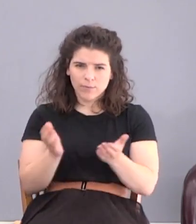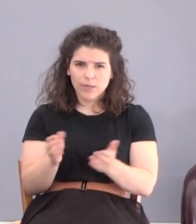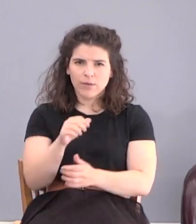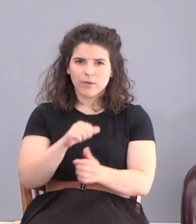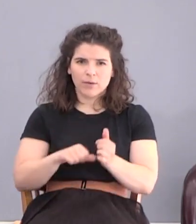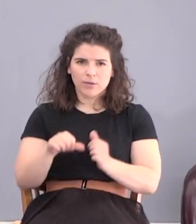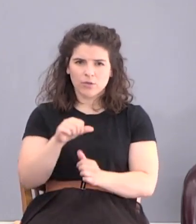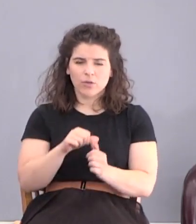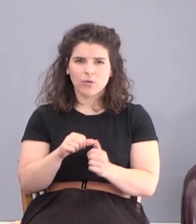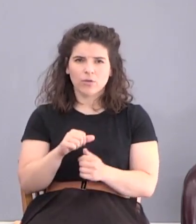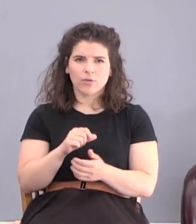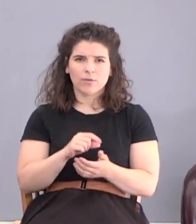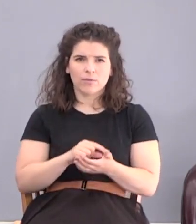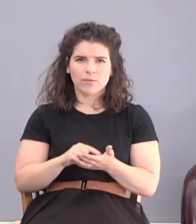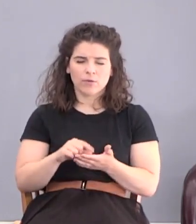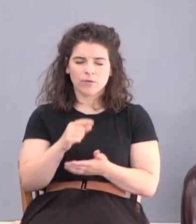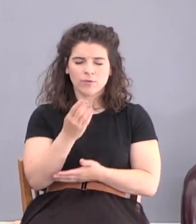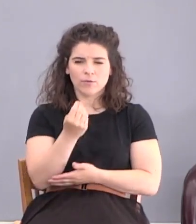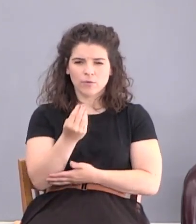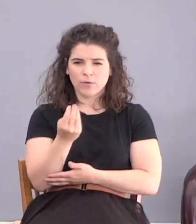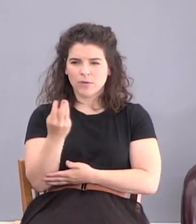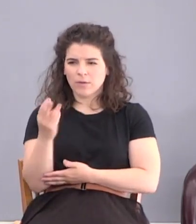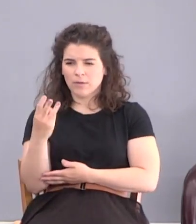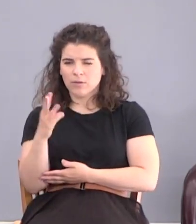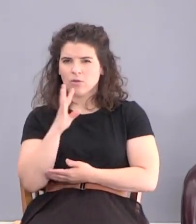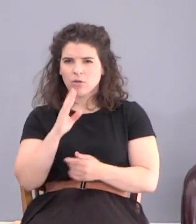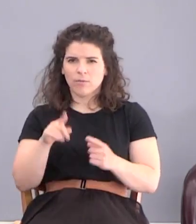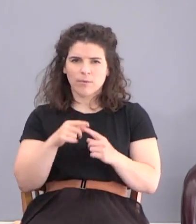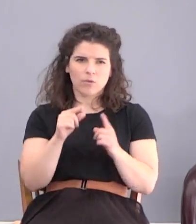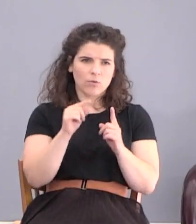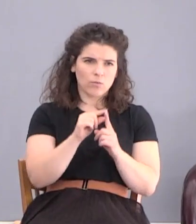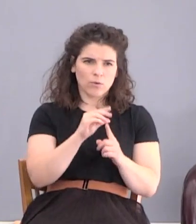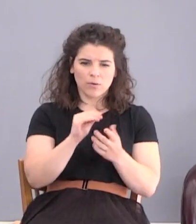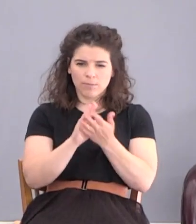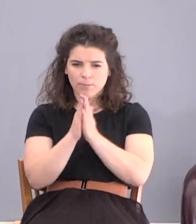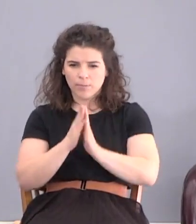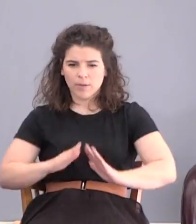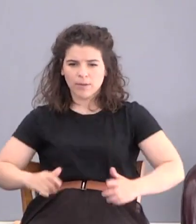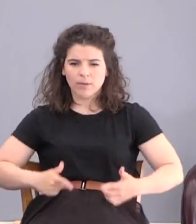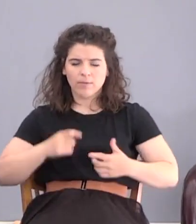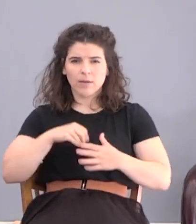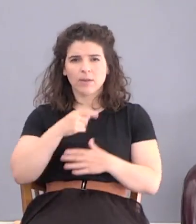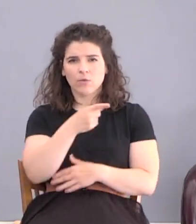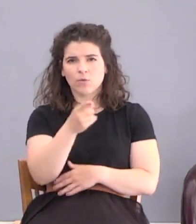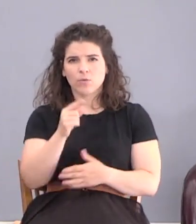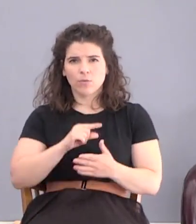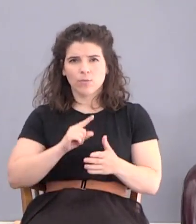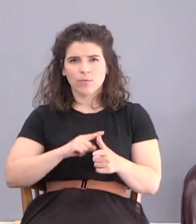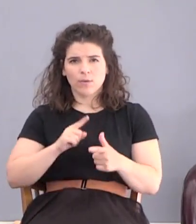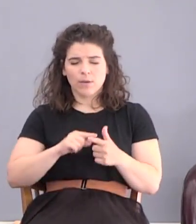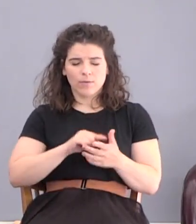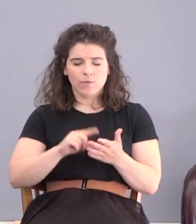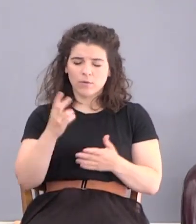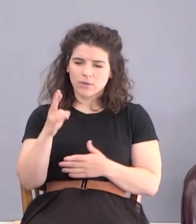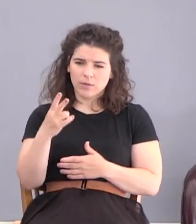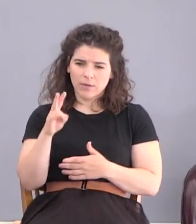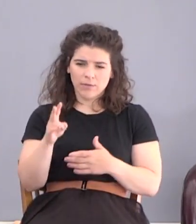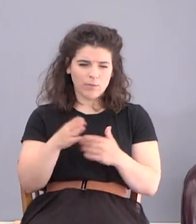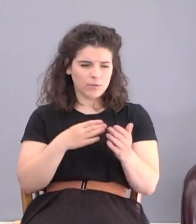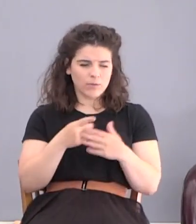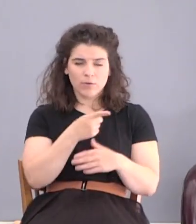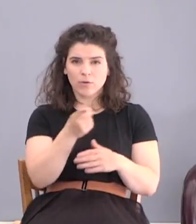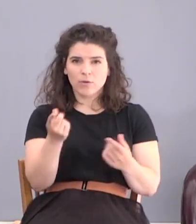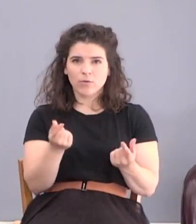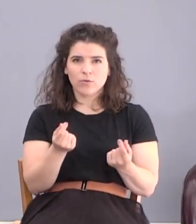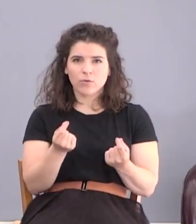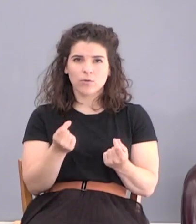and 16 talk about that the word and the peace dwelling richly in you. And then in verse 17, whatsoever you do.